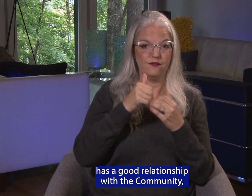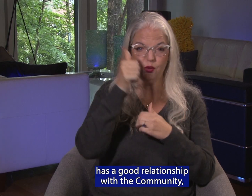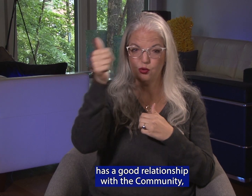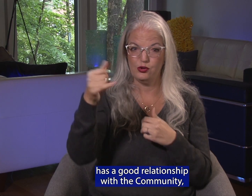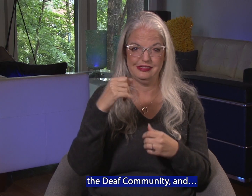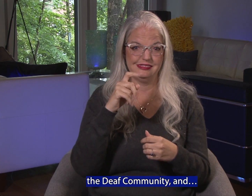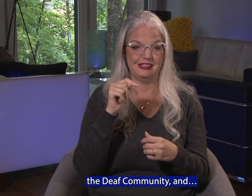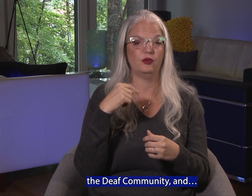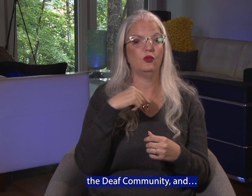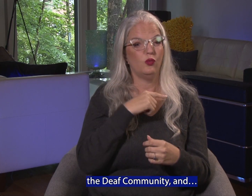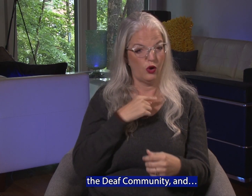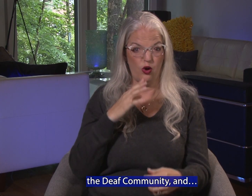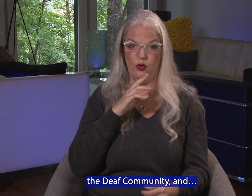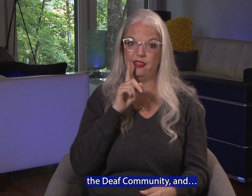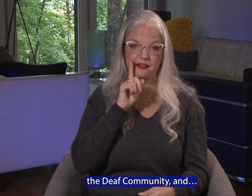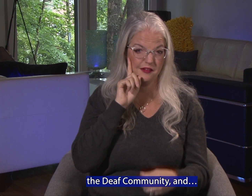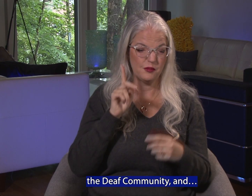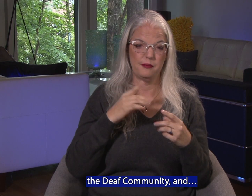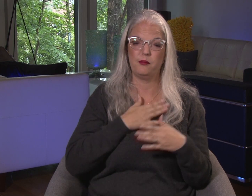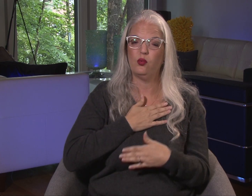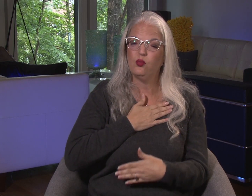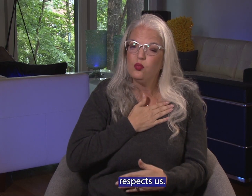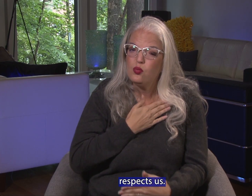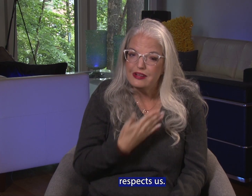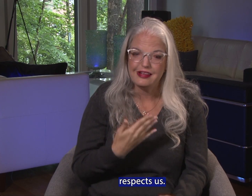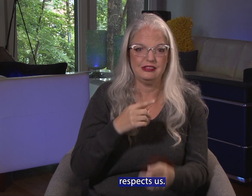community, the deaf community, and respects us.